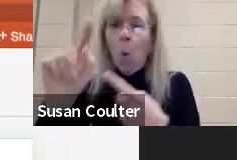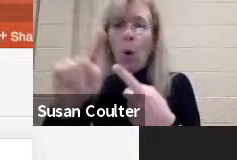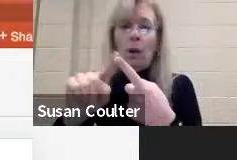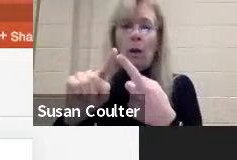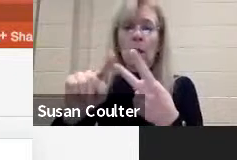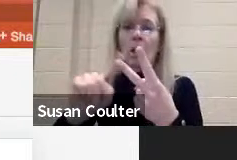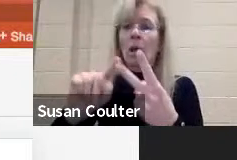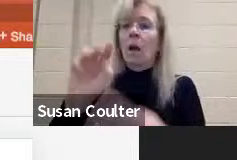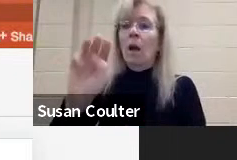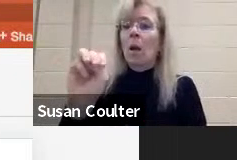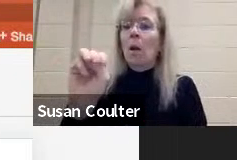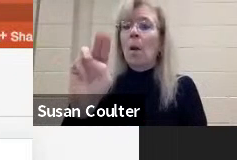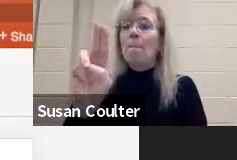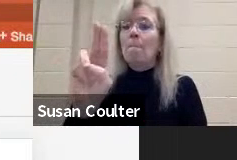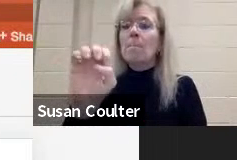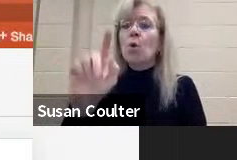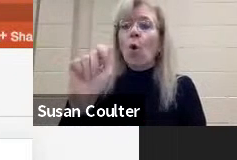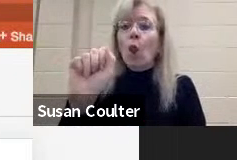Presto,